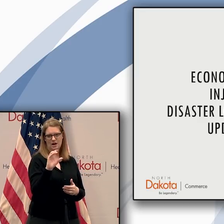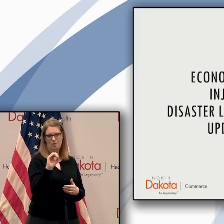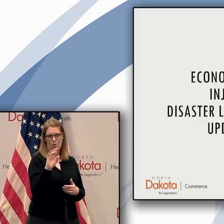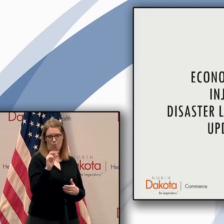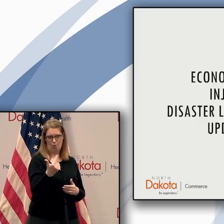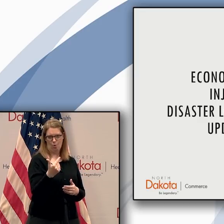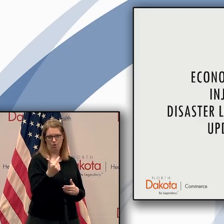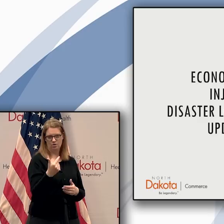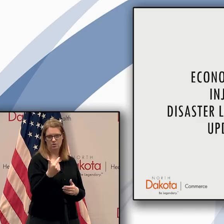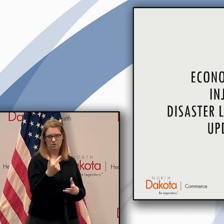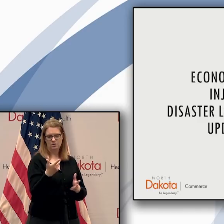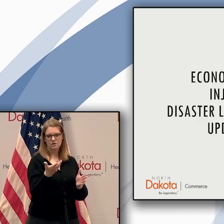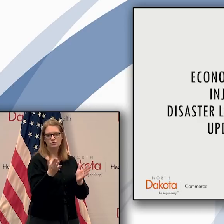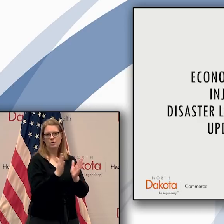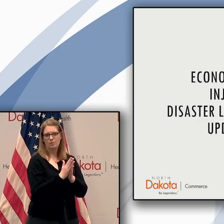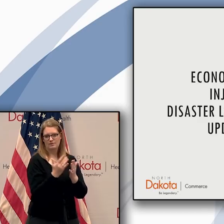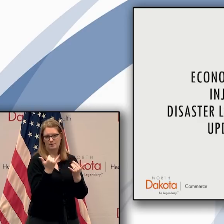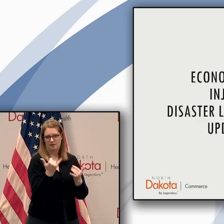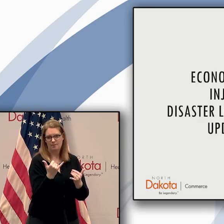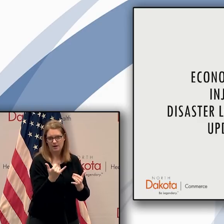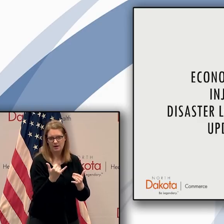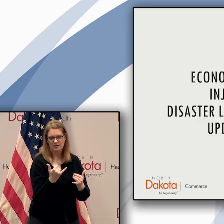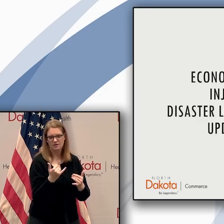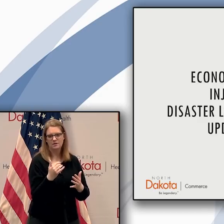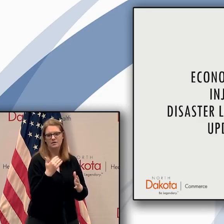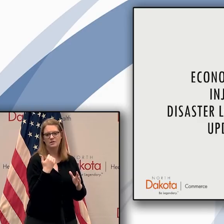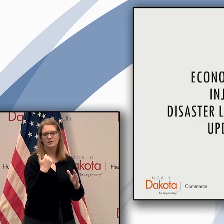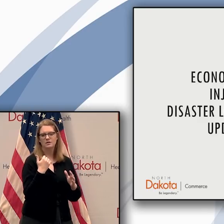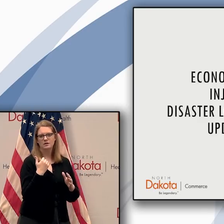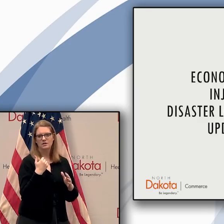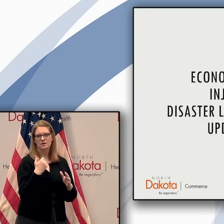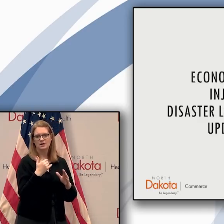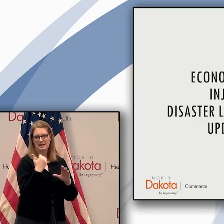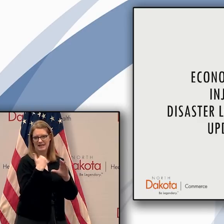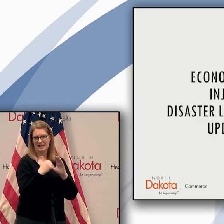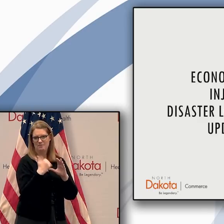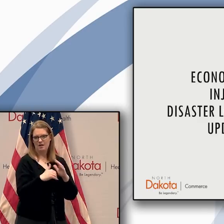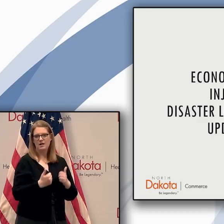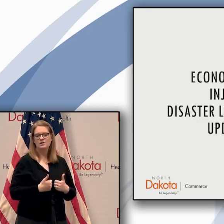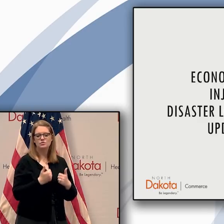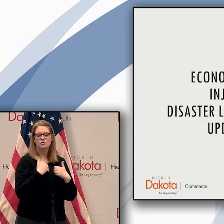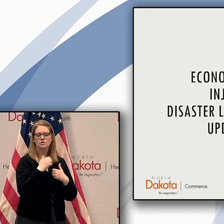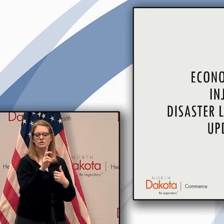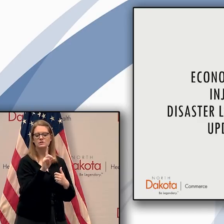disastercustomerservice@sba.org to request an update. And I'll repeat that email address one more time,